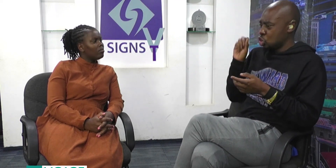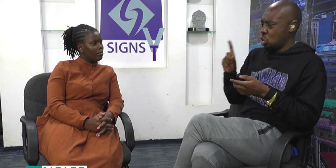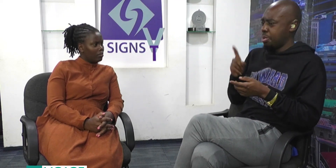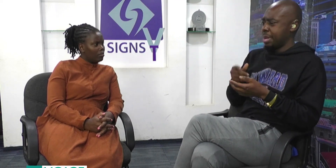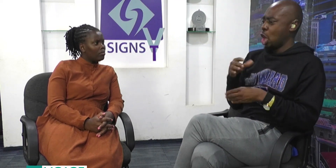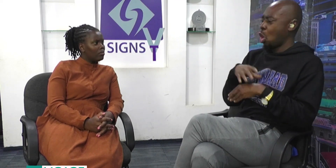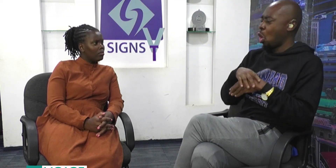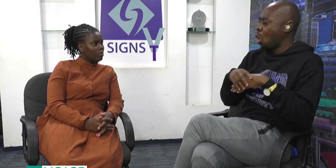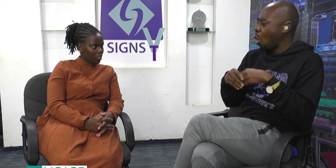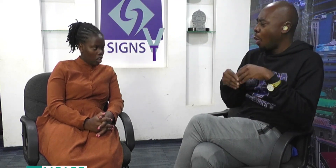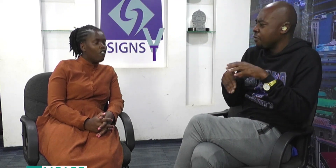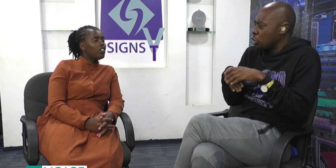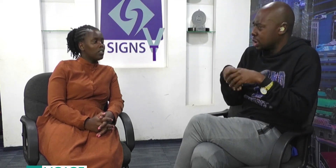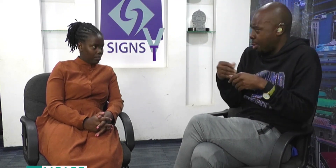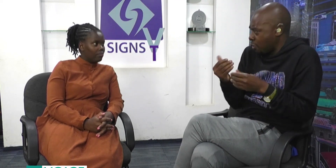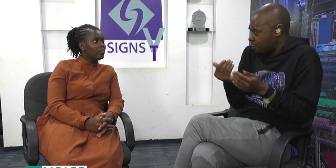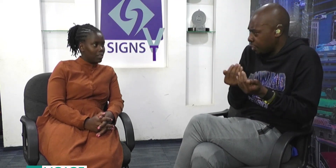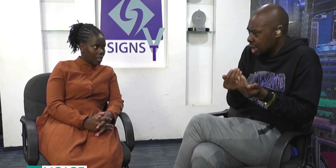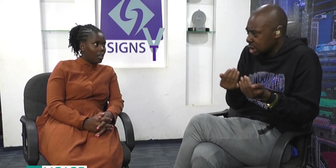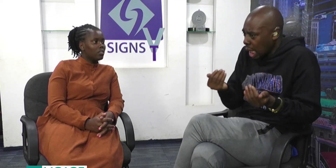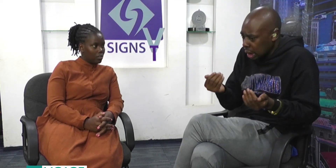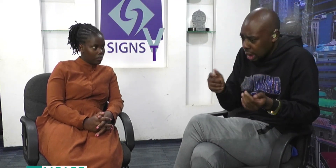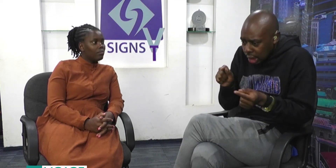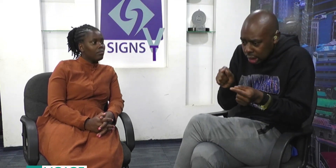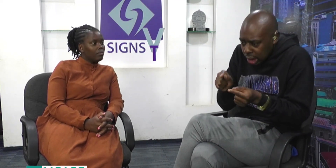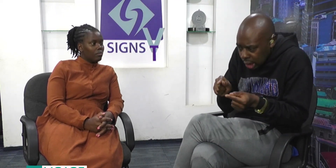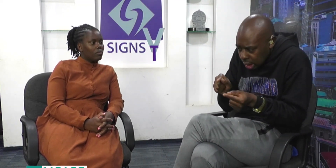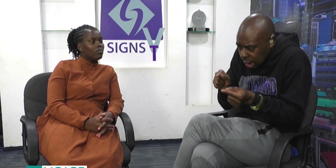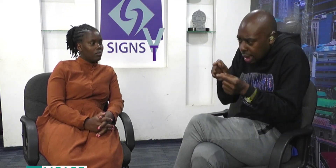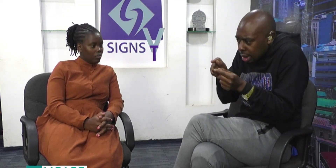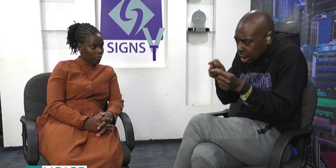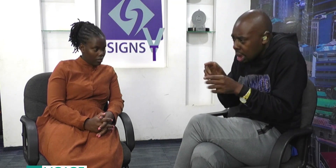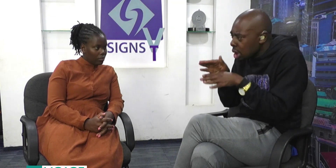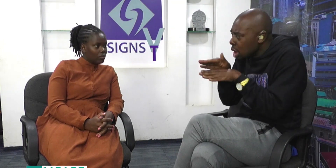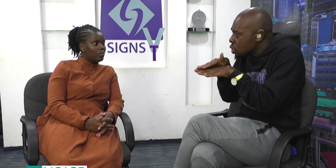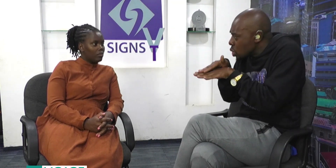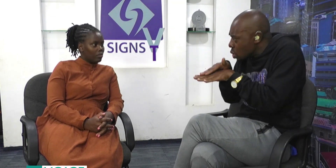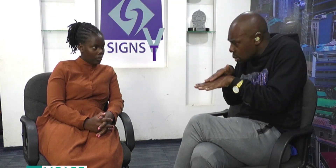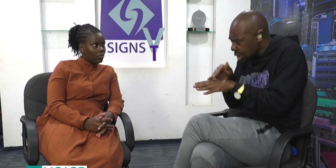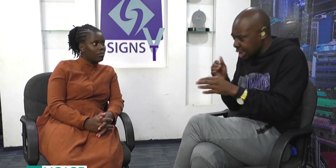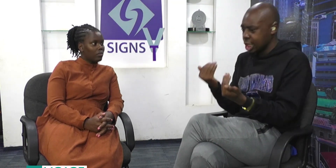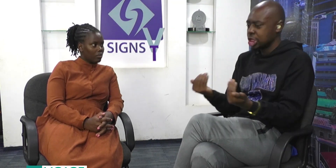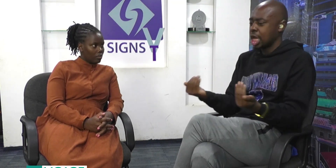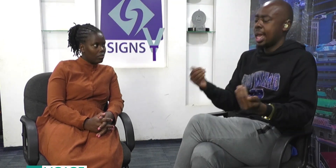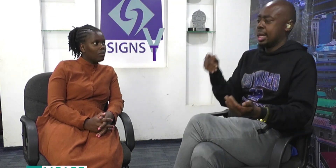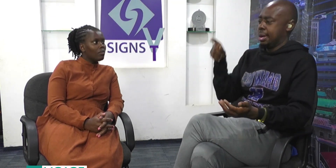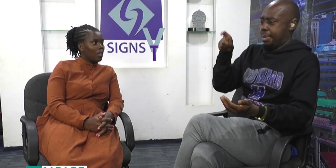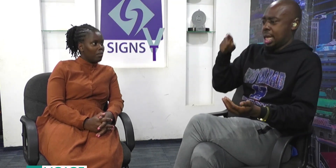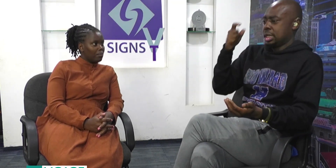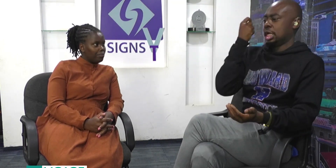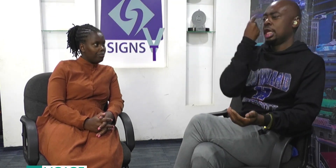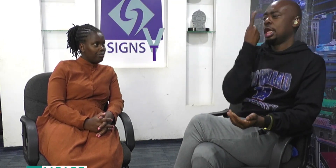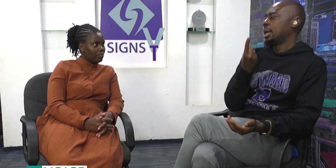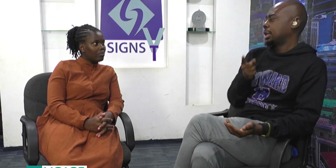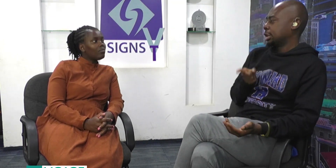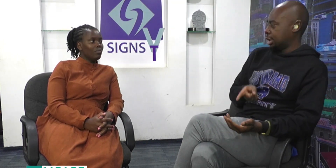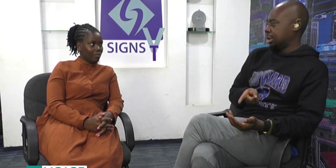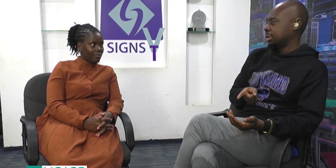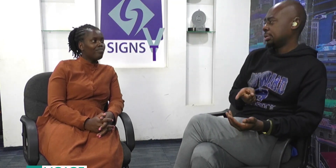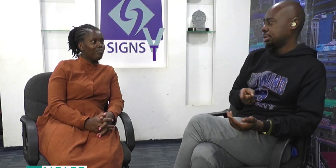writing on the board, they start talking, and the deaf children are not listening. So we need deaf teachers who will understand